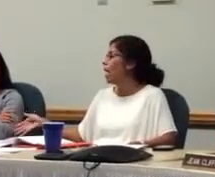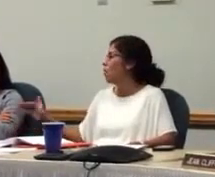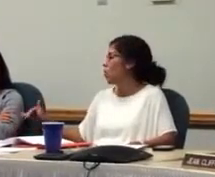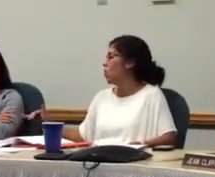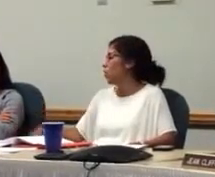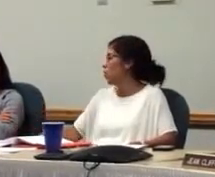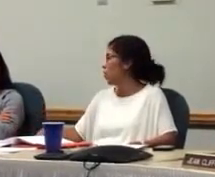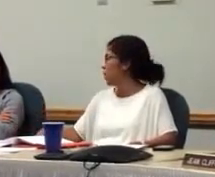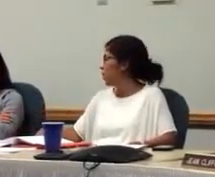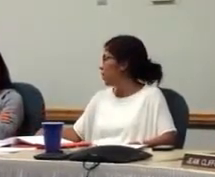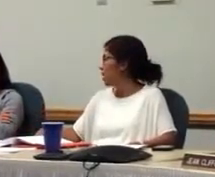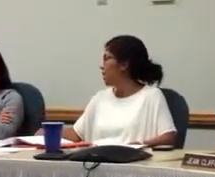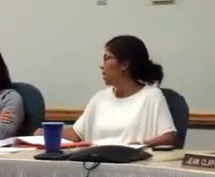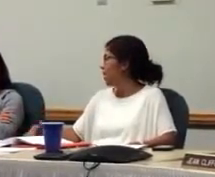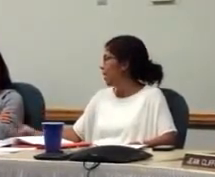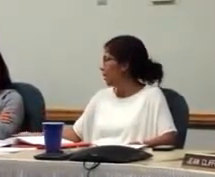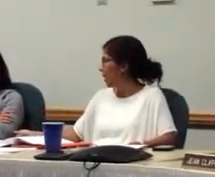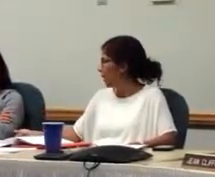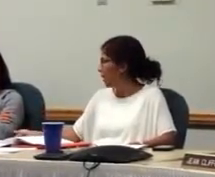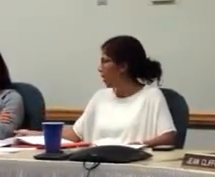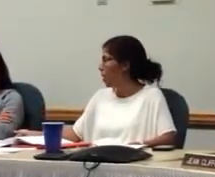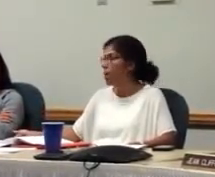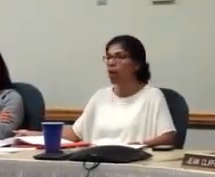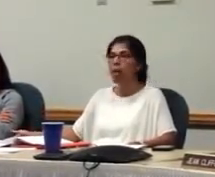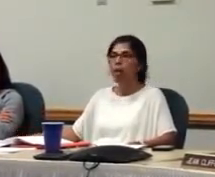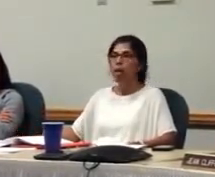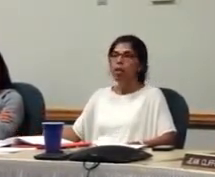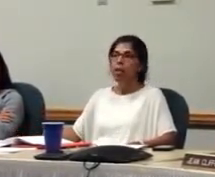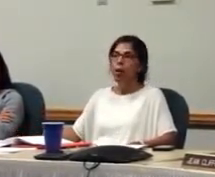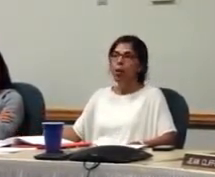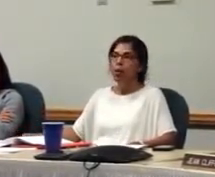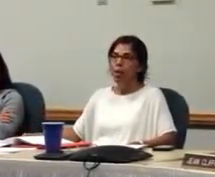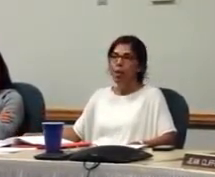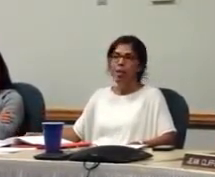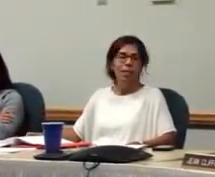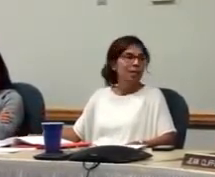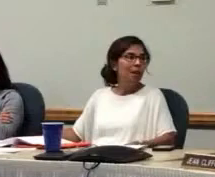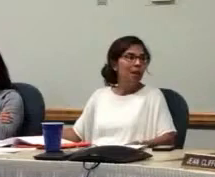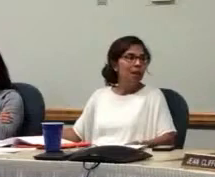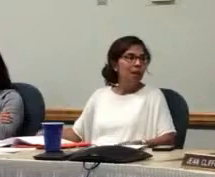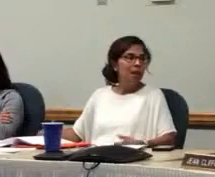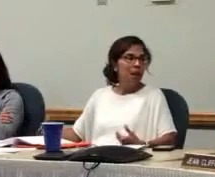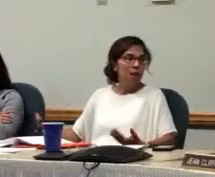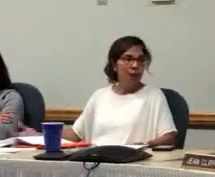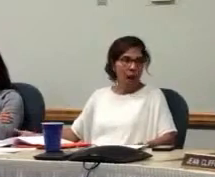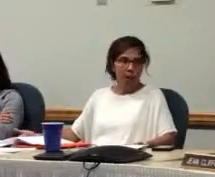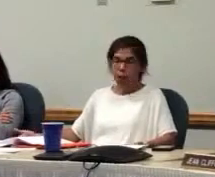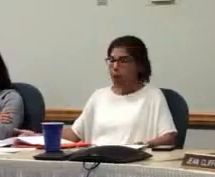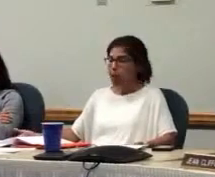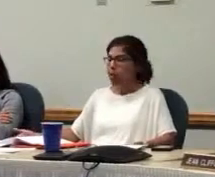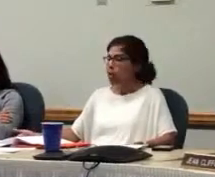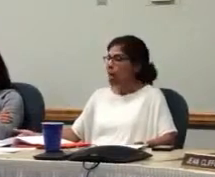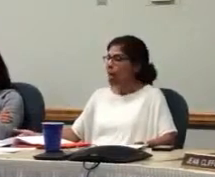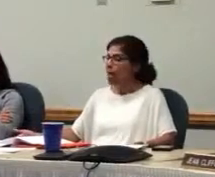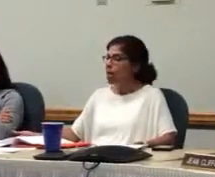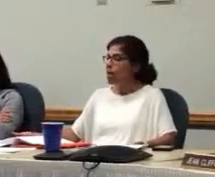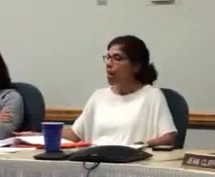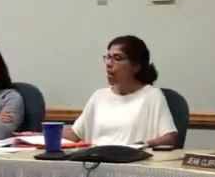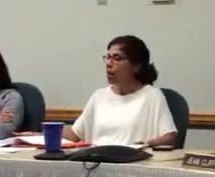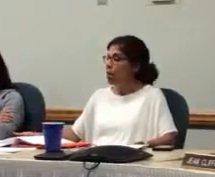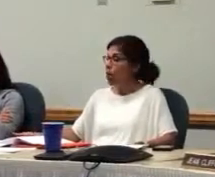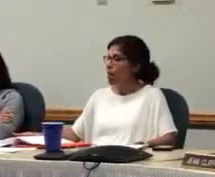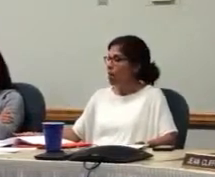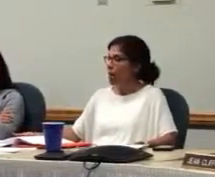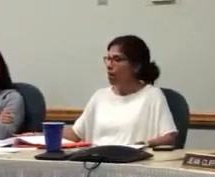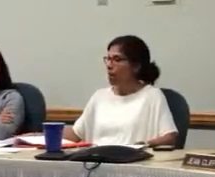you and or the new board members that might be getting elected in November. So to me, it's just a great opportunity to do that,